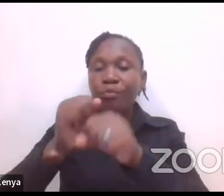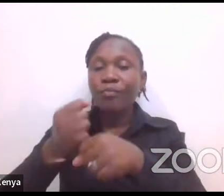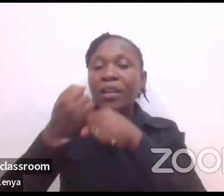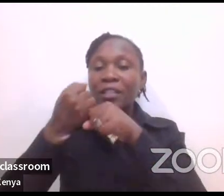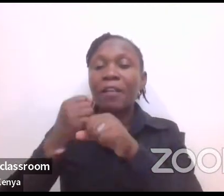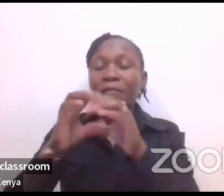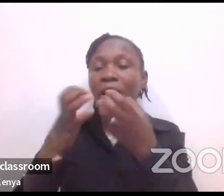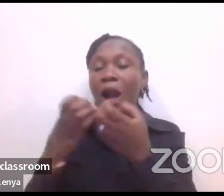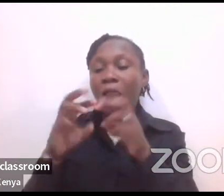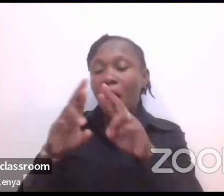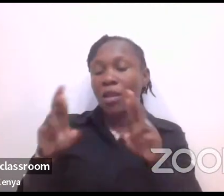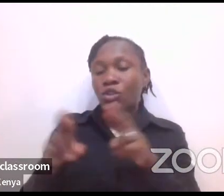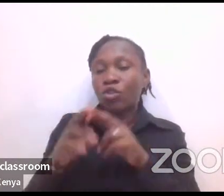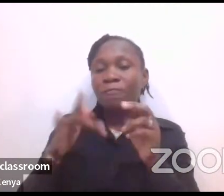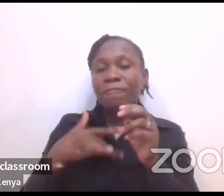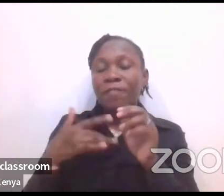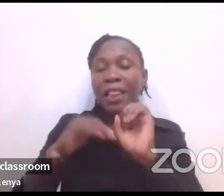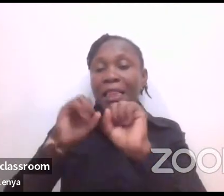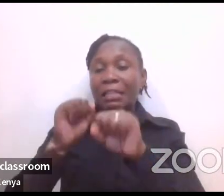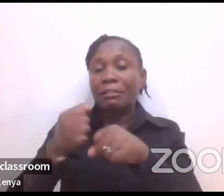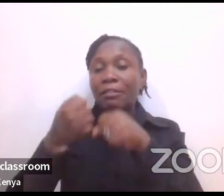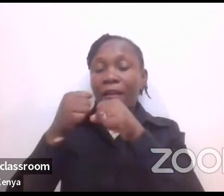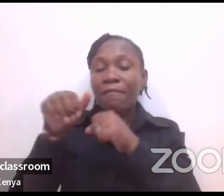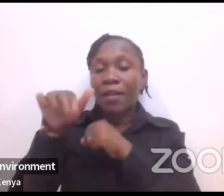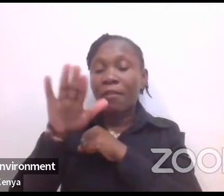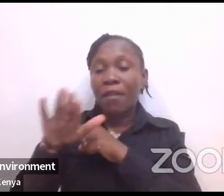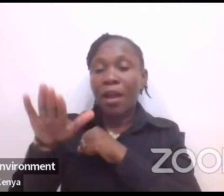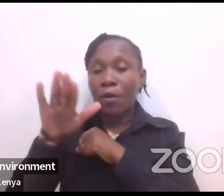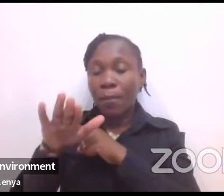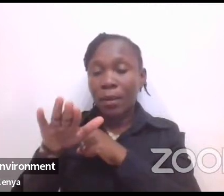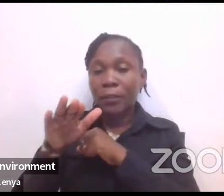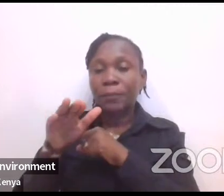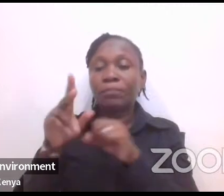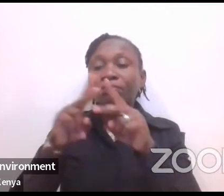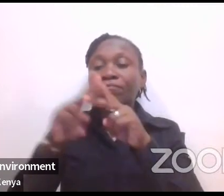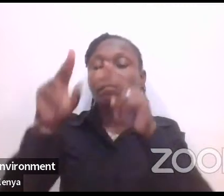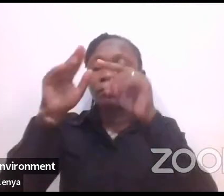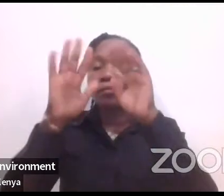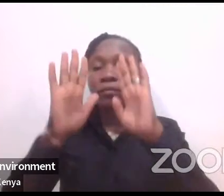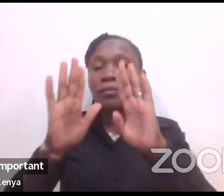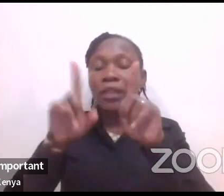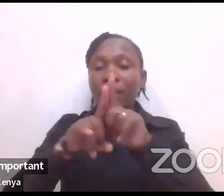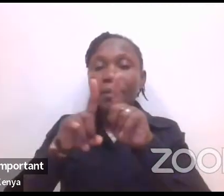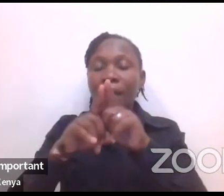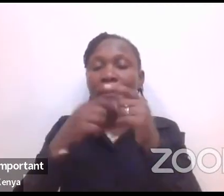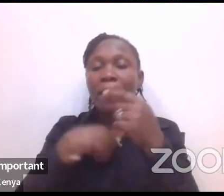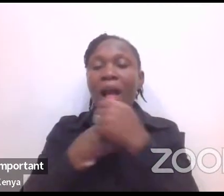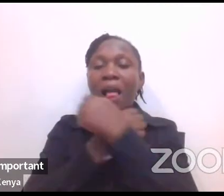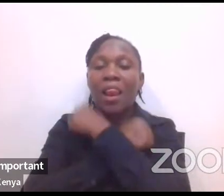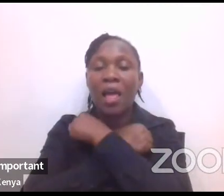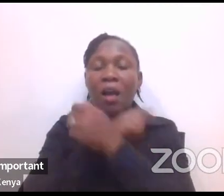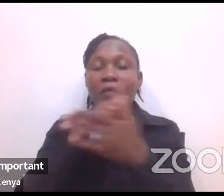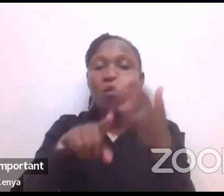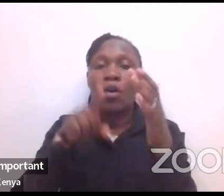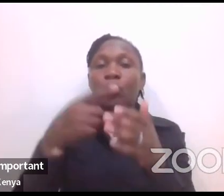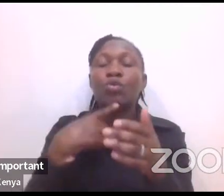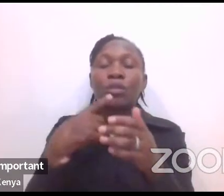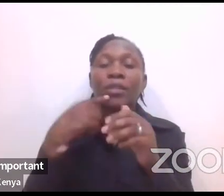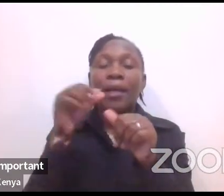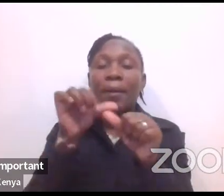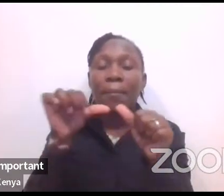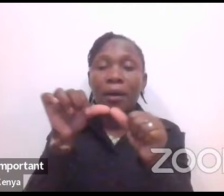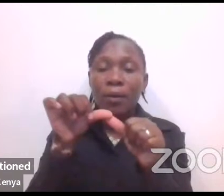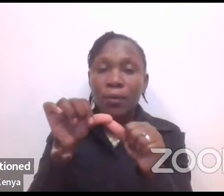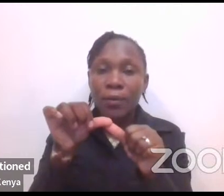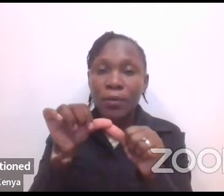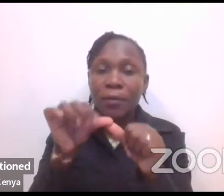safe in your environment, you can take risks. That's very important. But I also love what you mentioned about